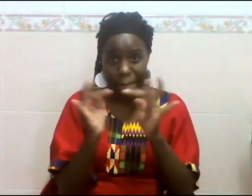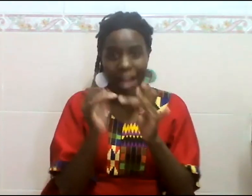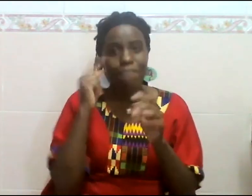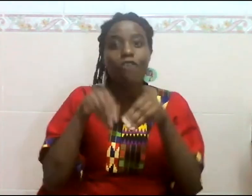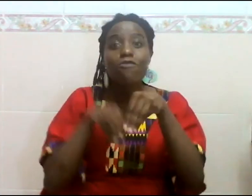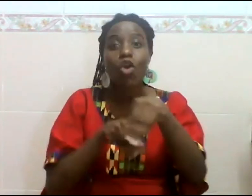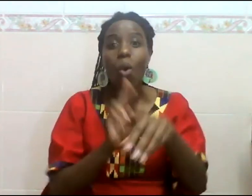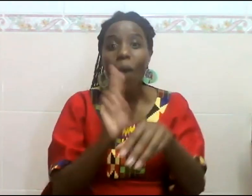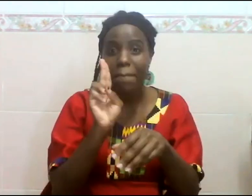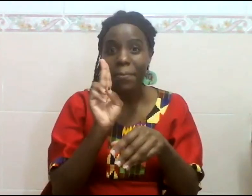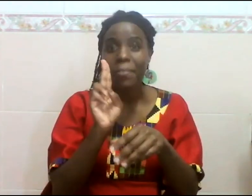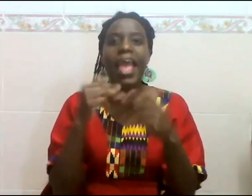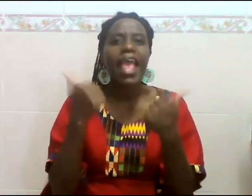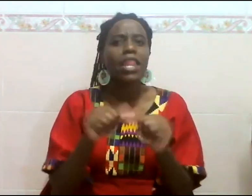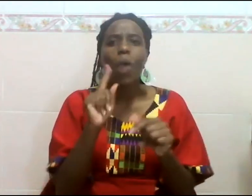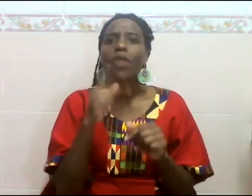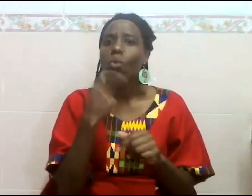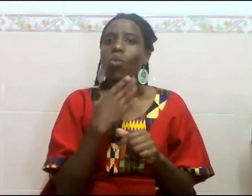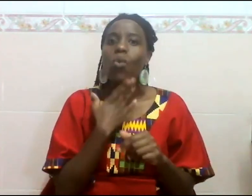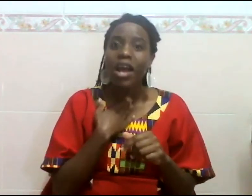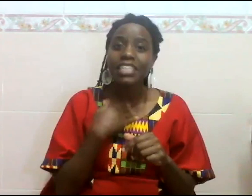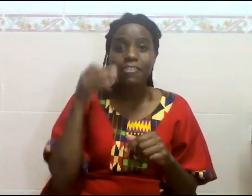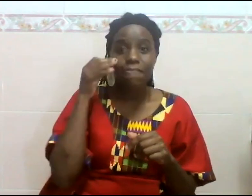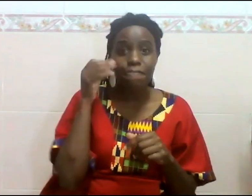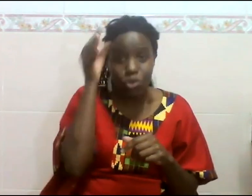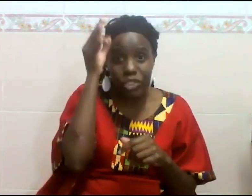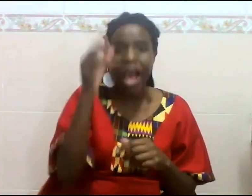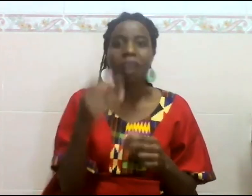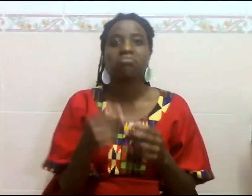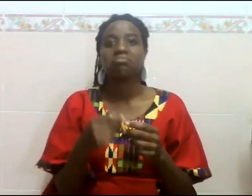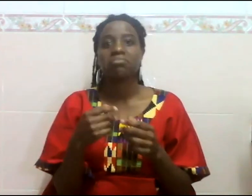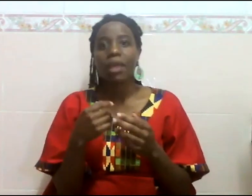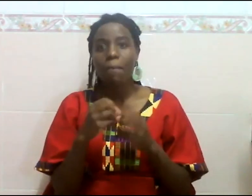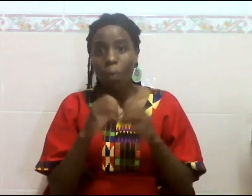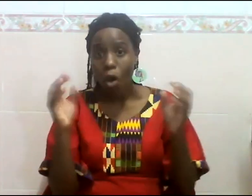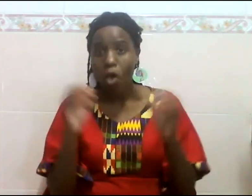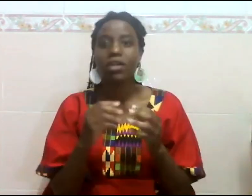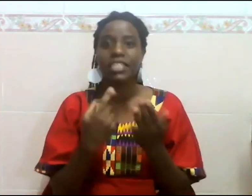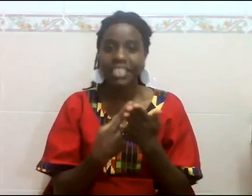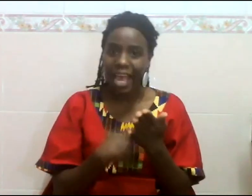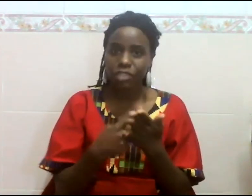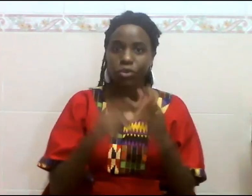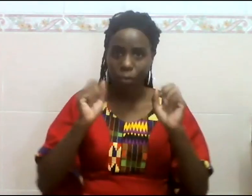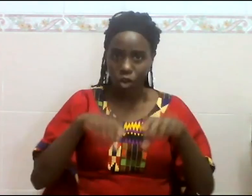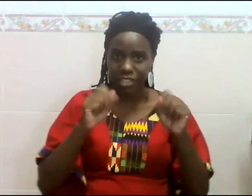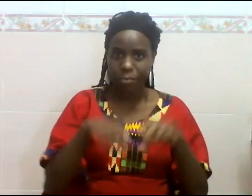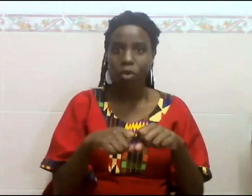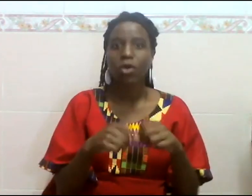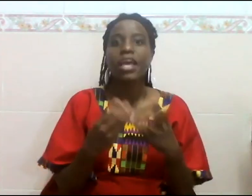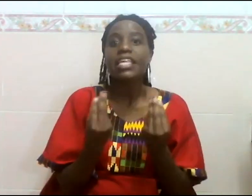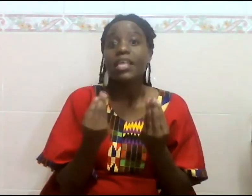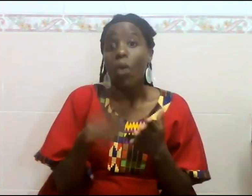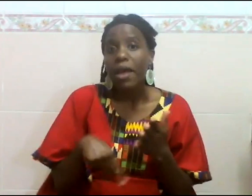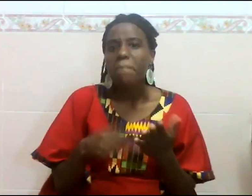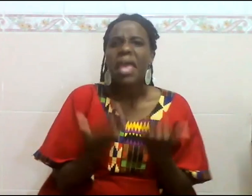wants to sign up for further discussions. One thing we're planning is to do some what we call office hours, or